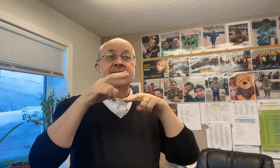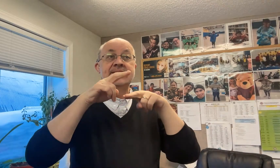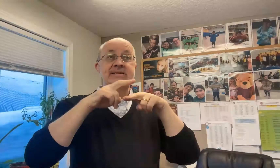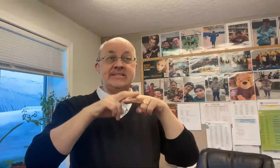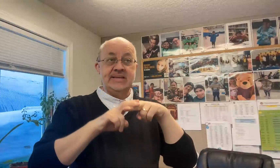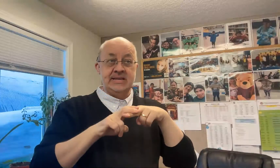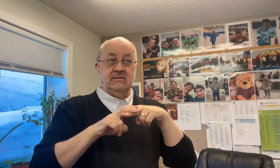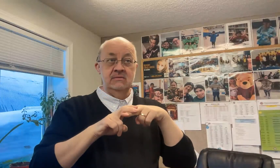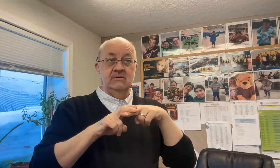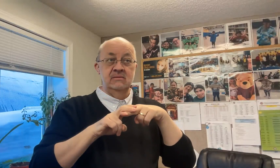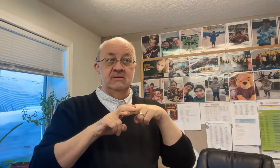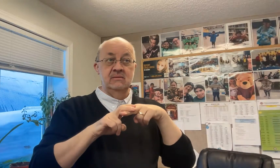Sit,